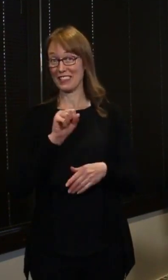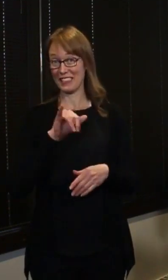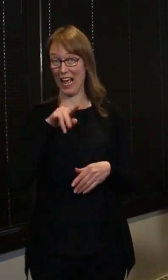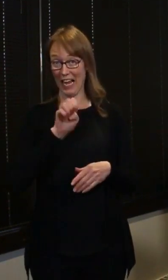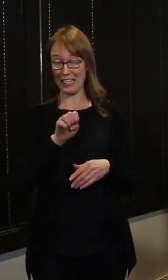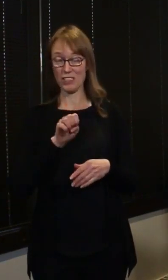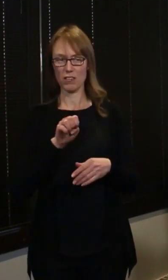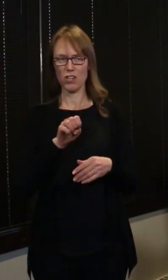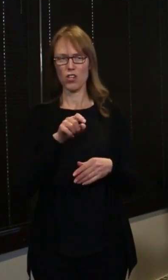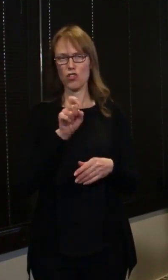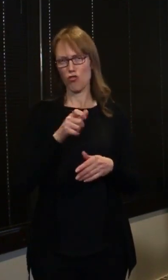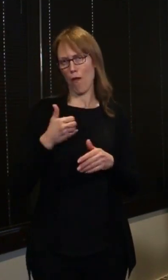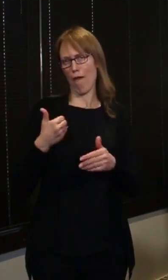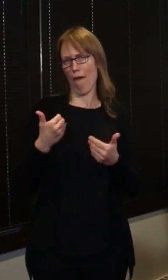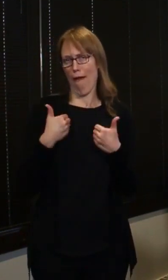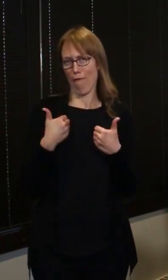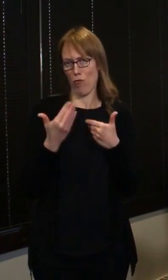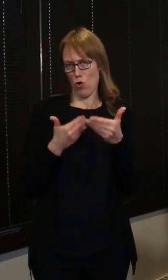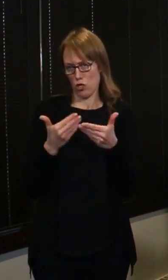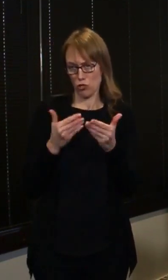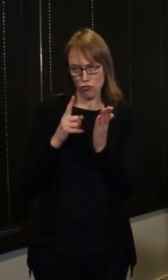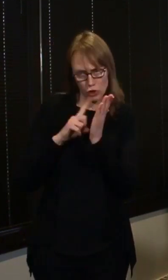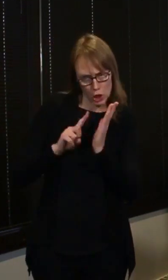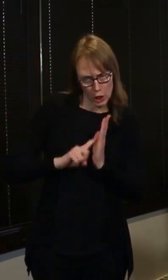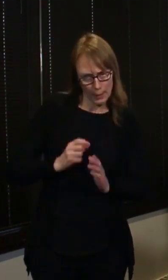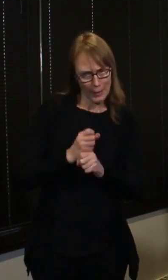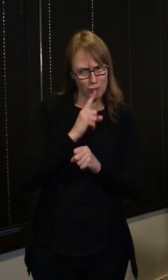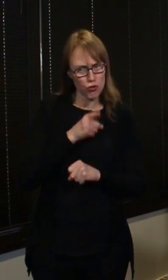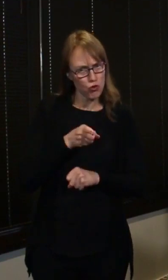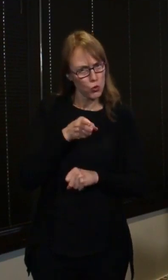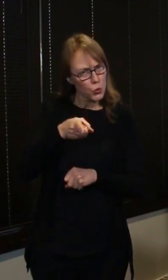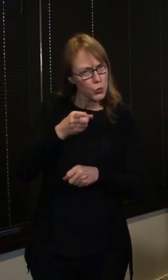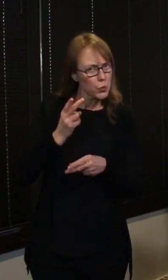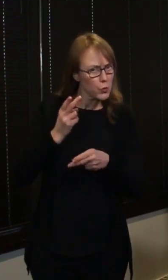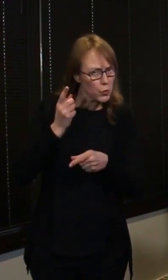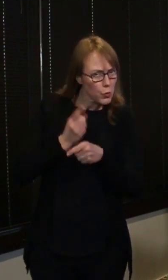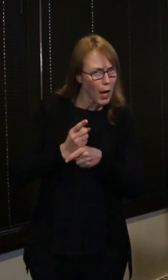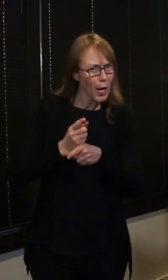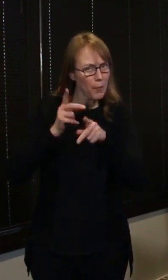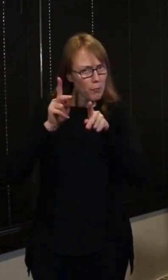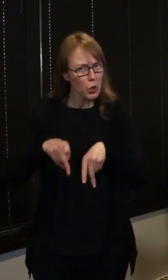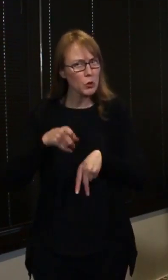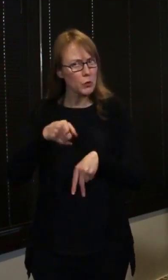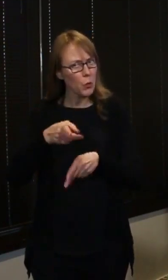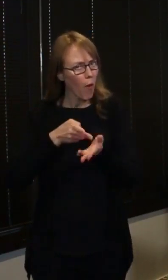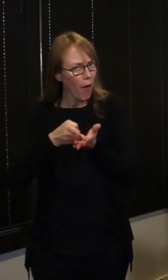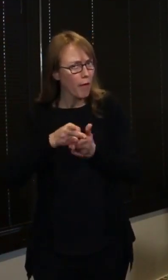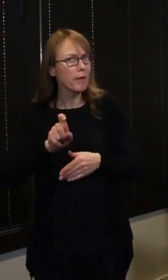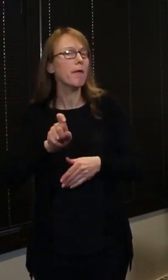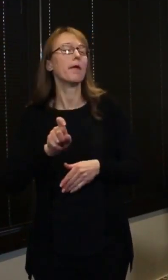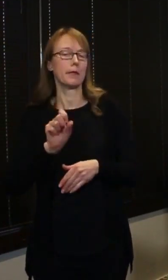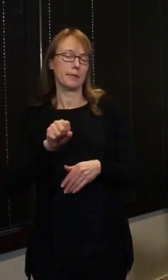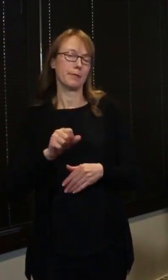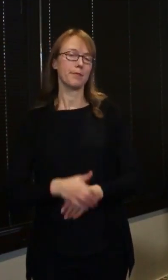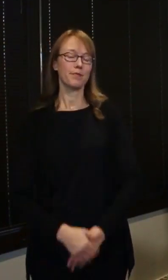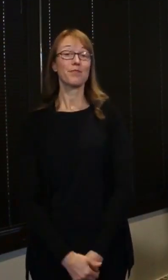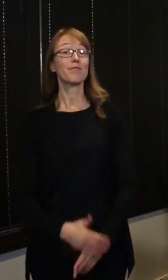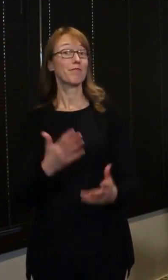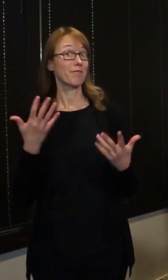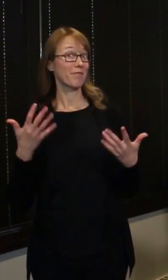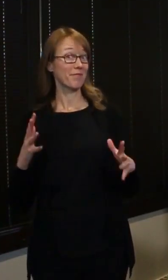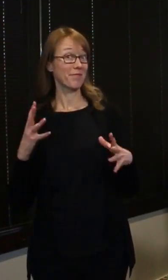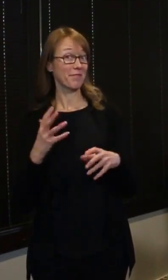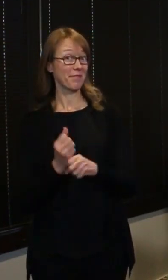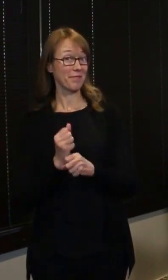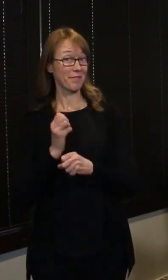they say they are and are meeting the requirements. That concludes our list of questions received prior to today's briefing. Thanks for watching.